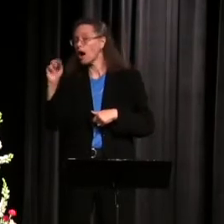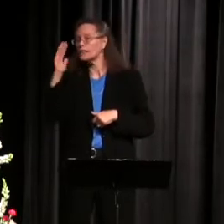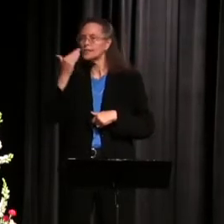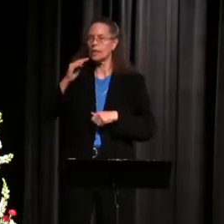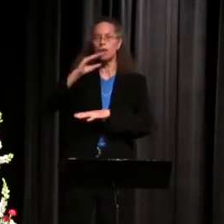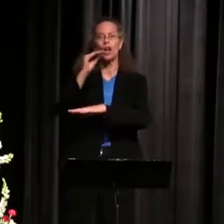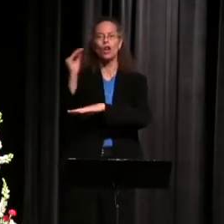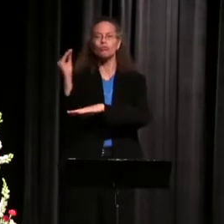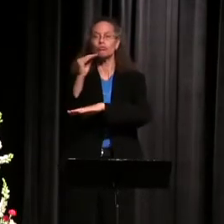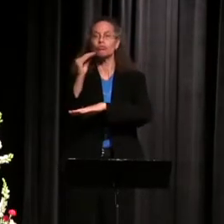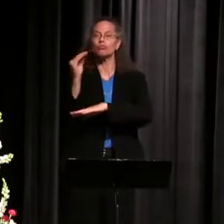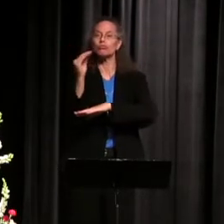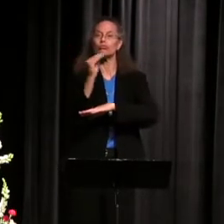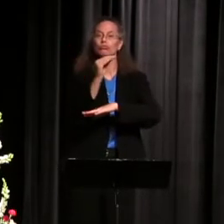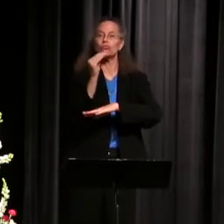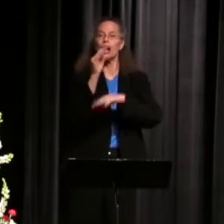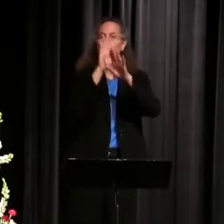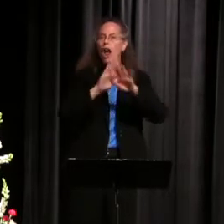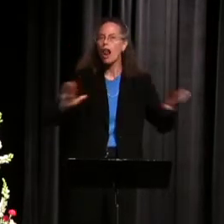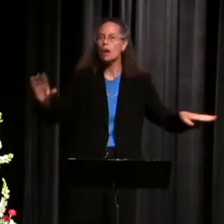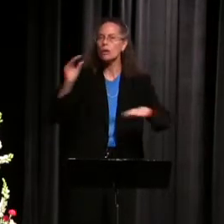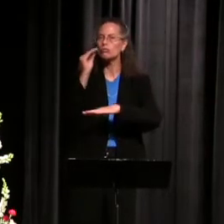but they're paddling furiously under the water.